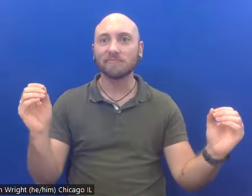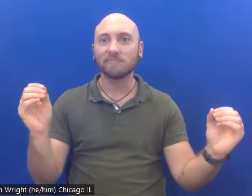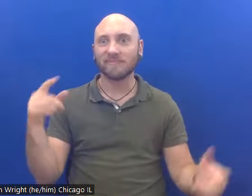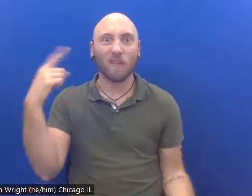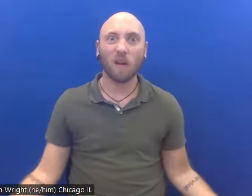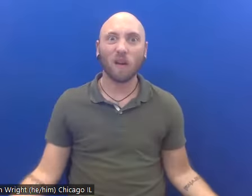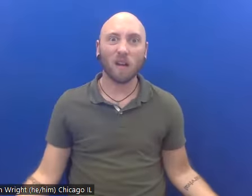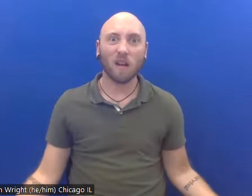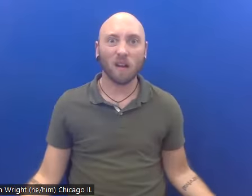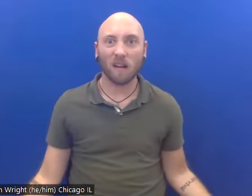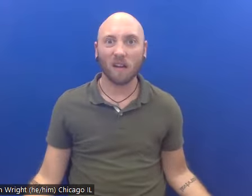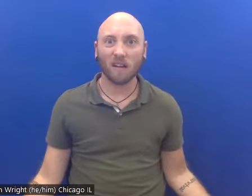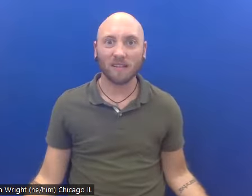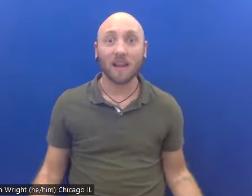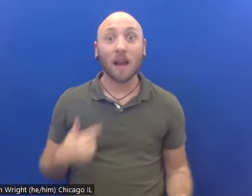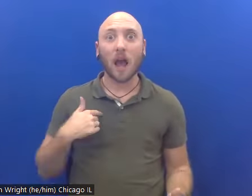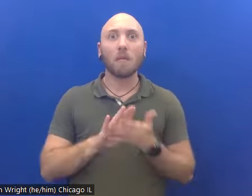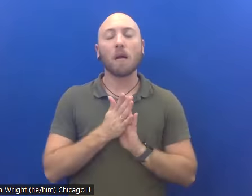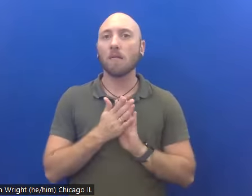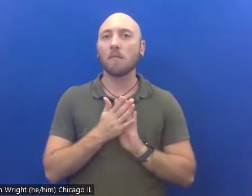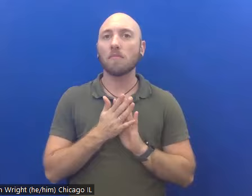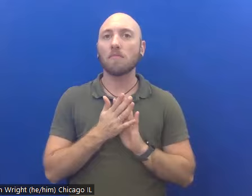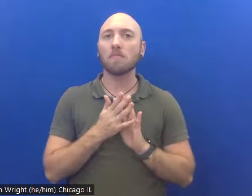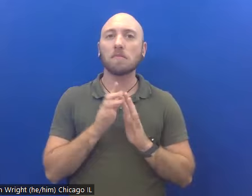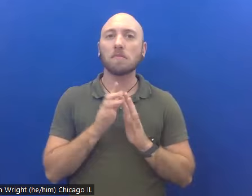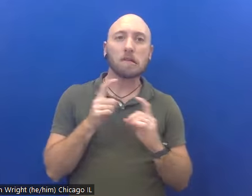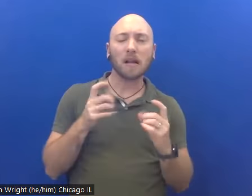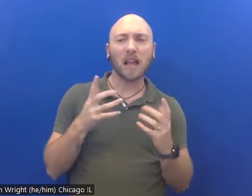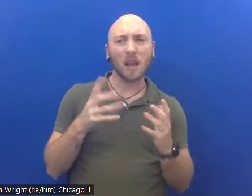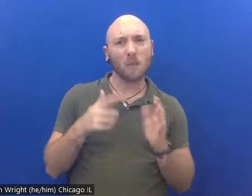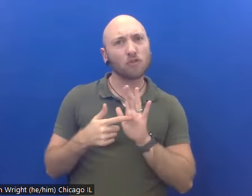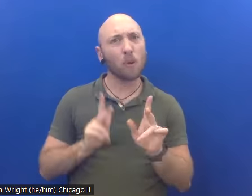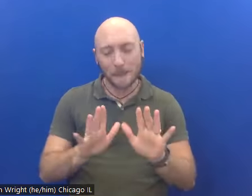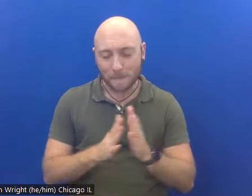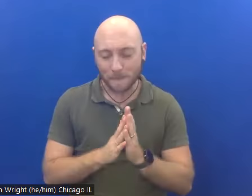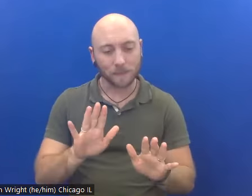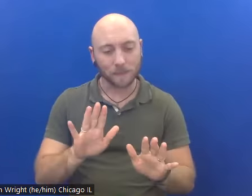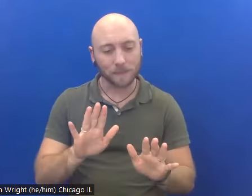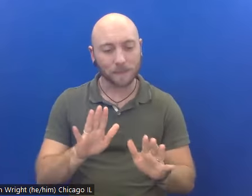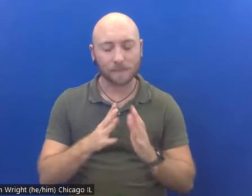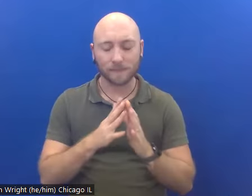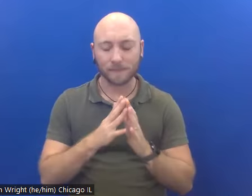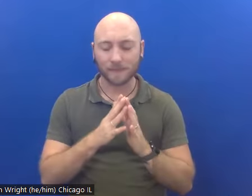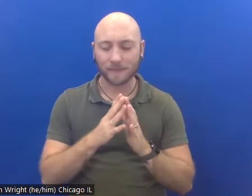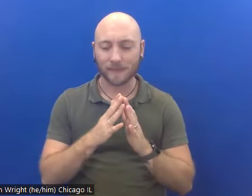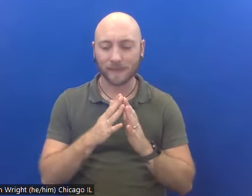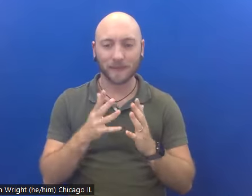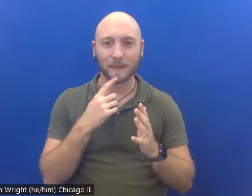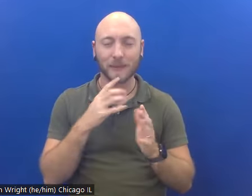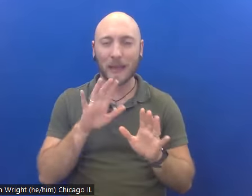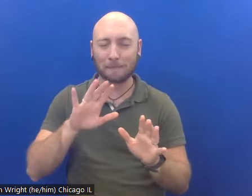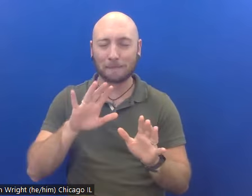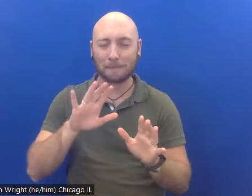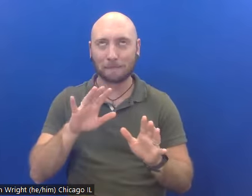people seeing me that way. And I don't know if I want to say this. It's going on YouTube. Never mind. But I was a